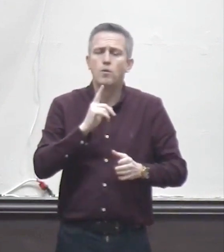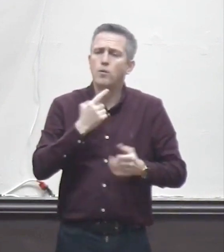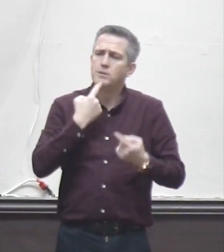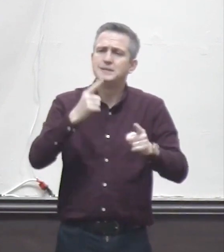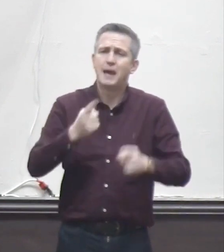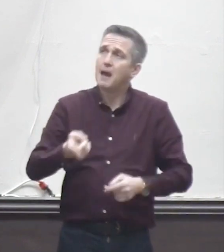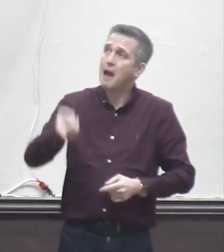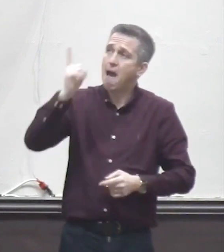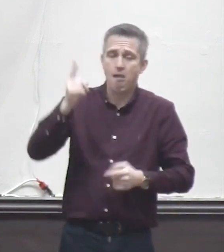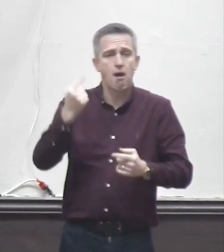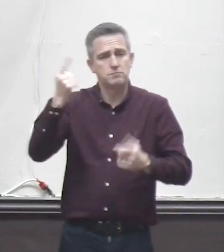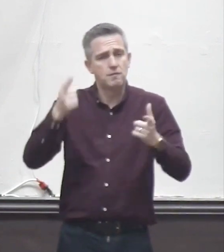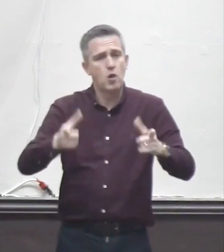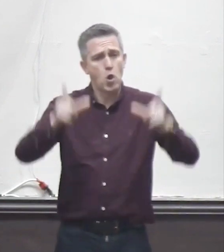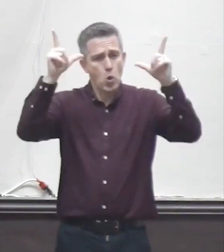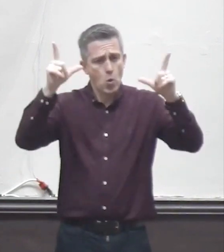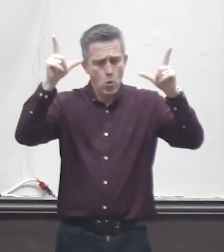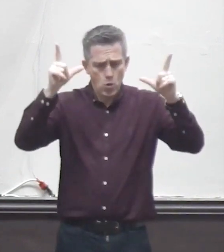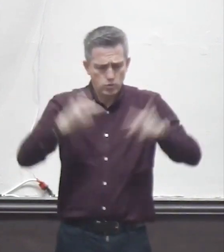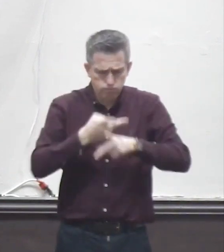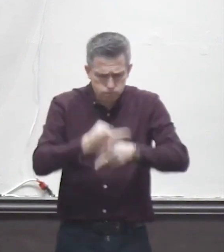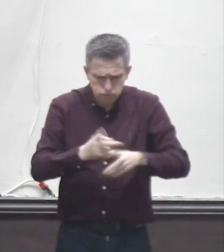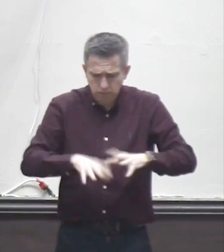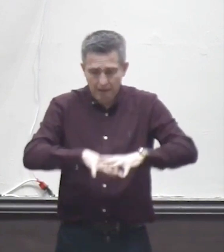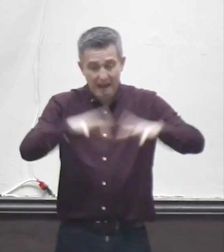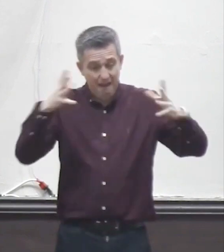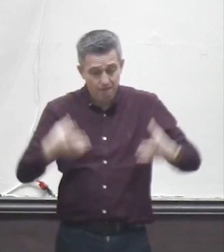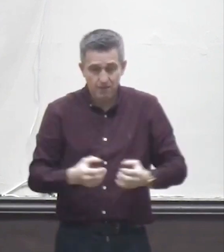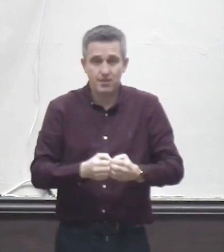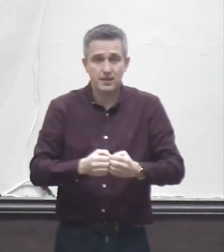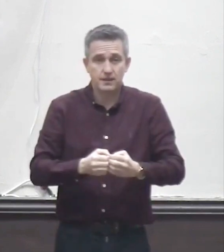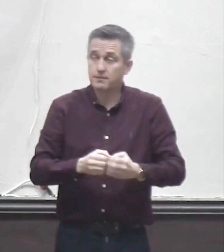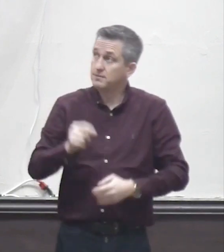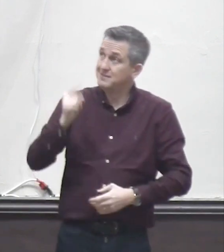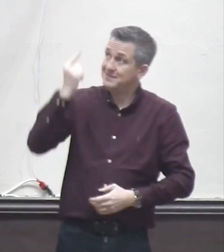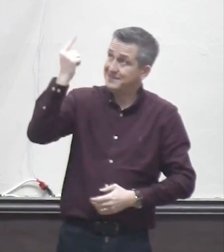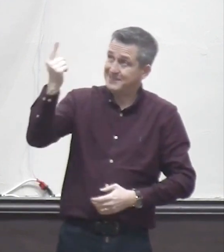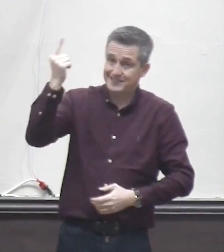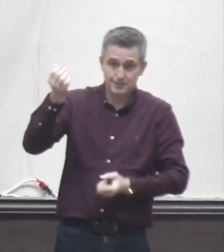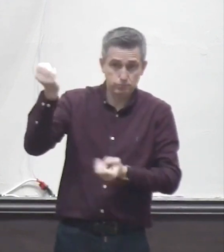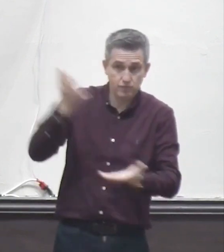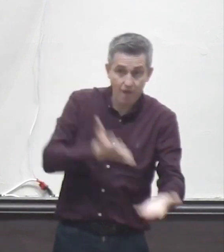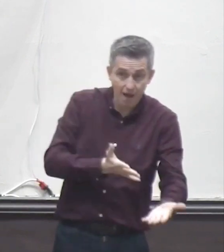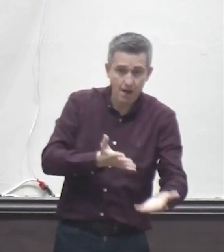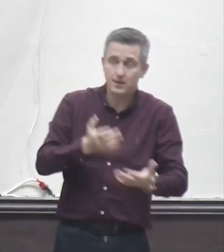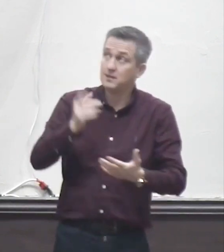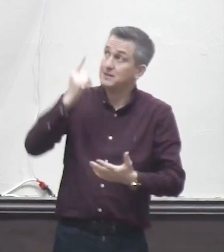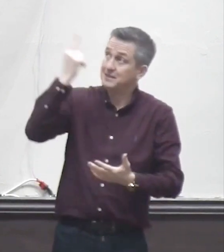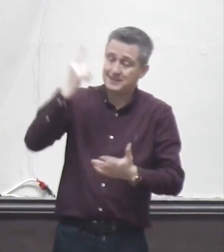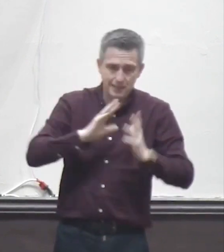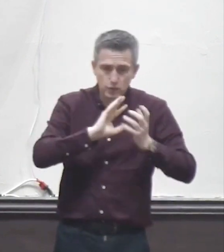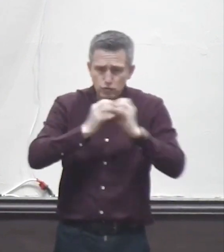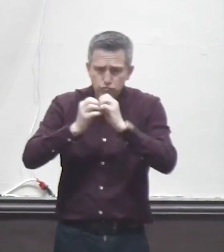Lord of everything, He's the one to sustain, He's the one to provide, He's the one to